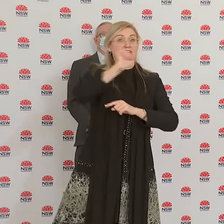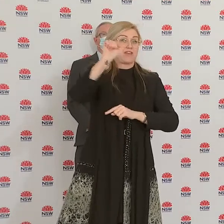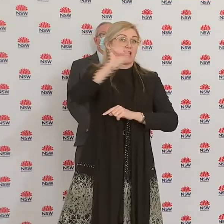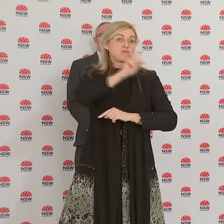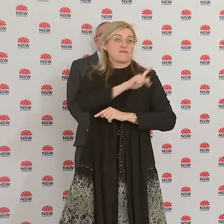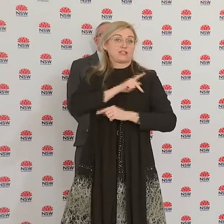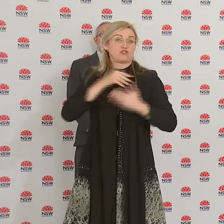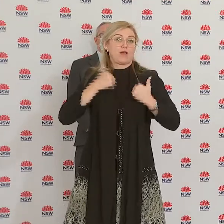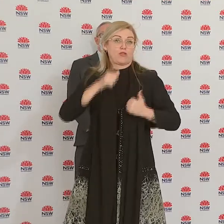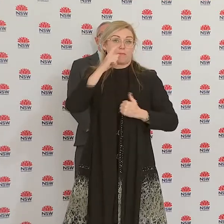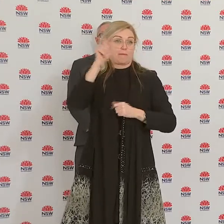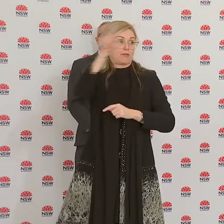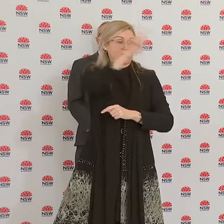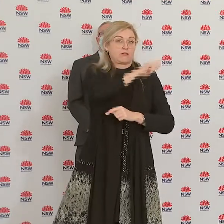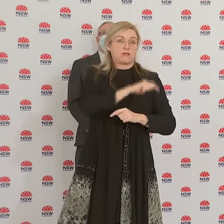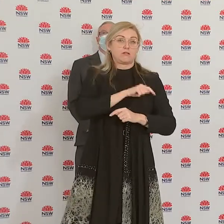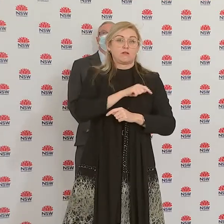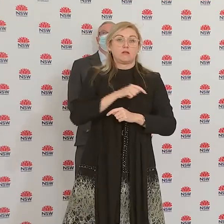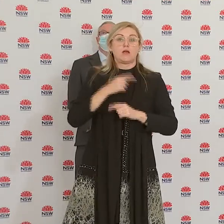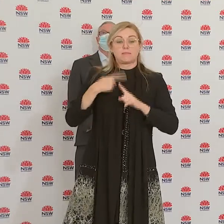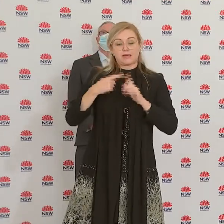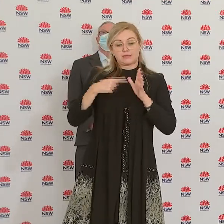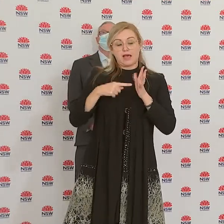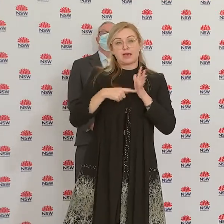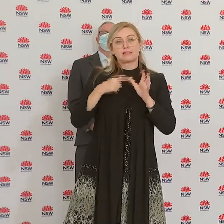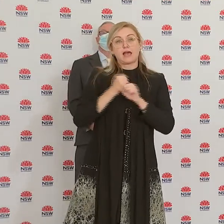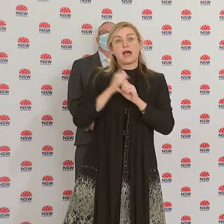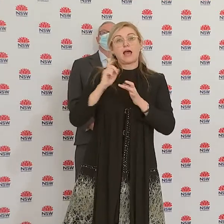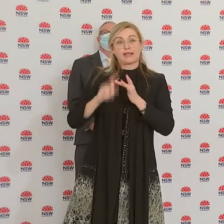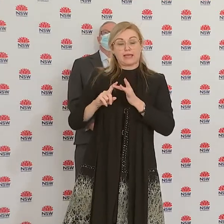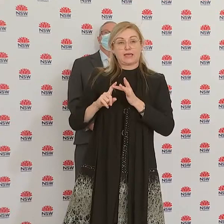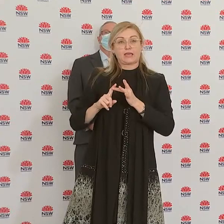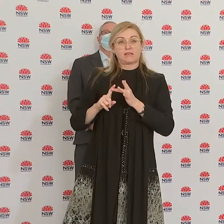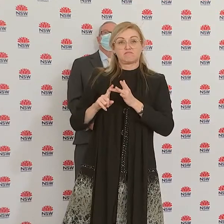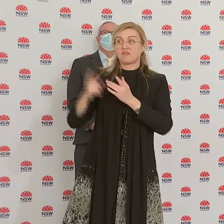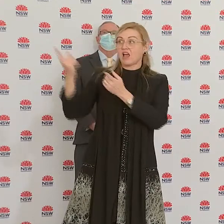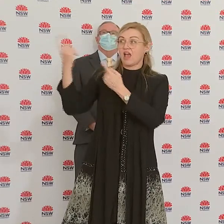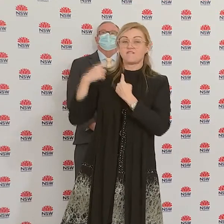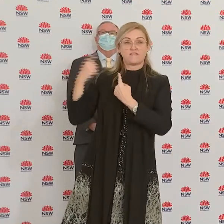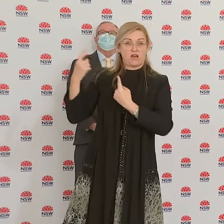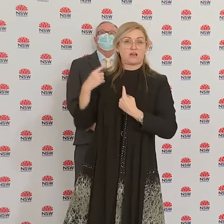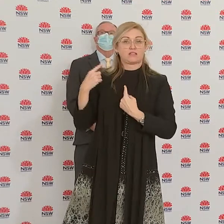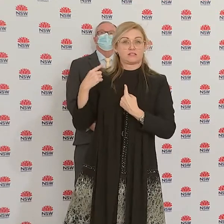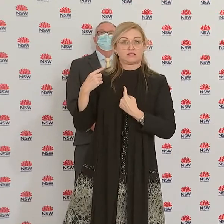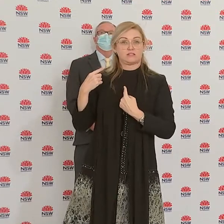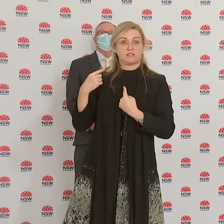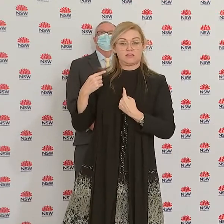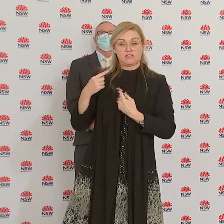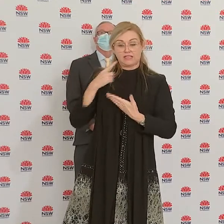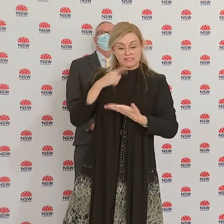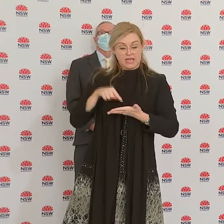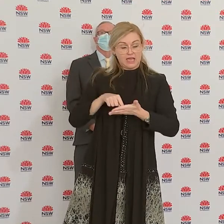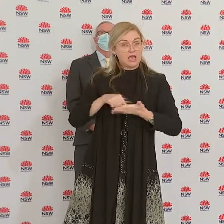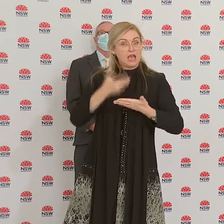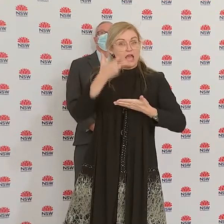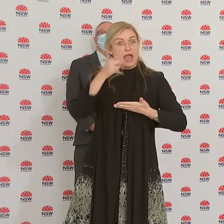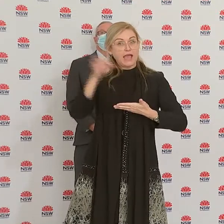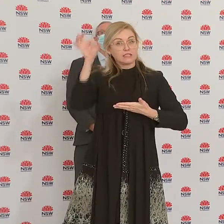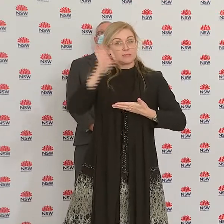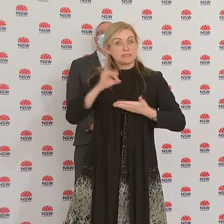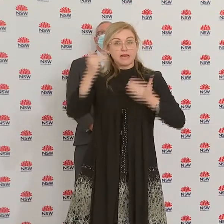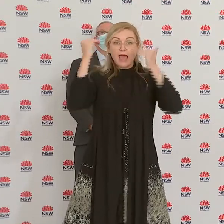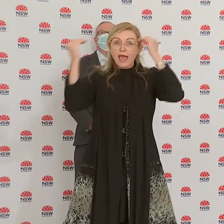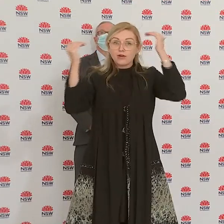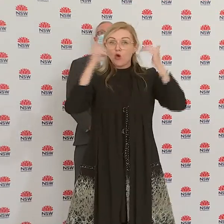are coincidentally the targets that Dr. Chan had provided me months ago, which is once you have 80% of your adult population